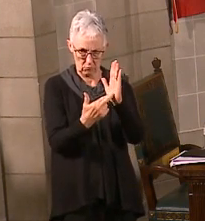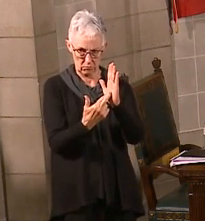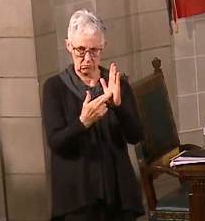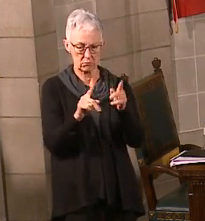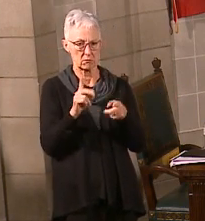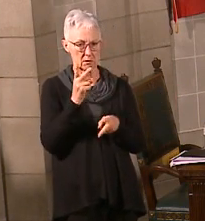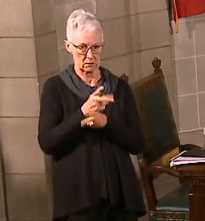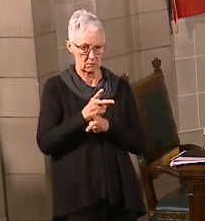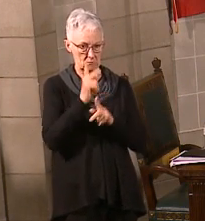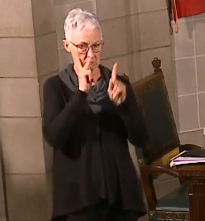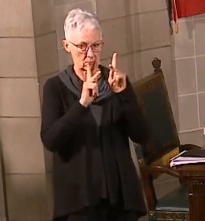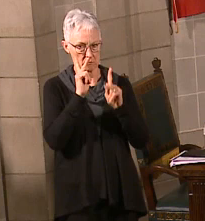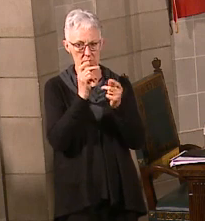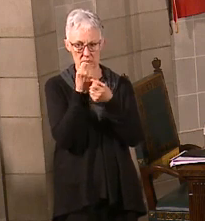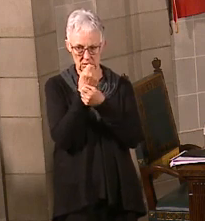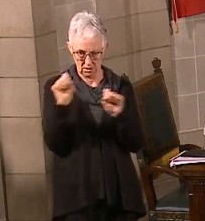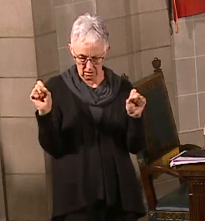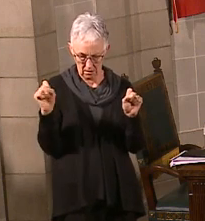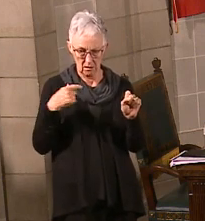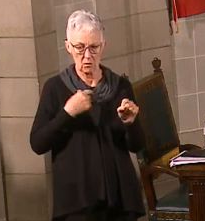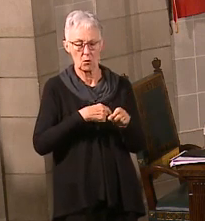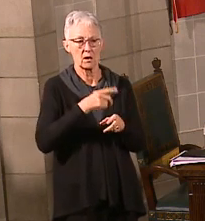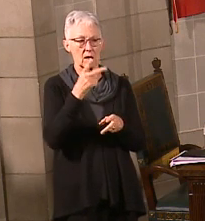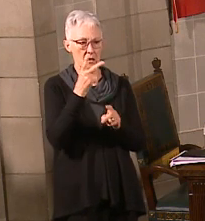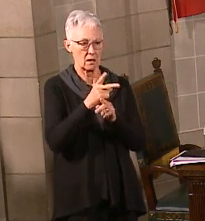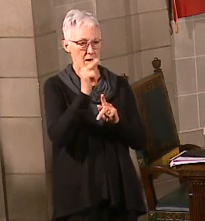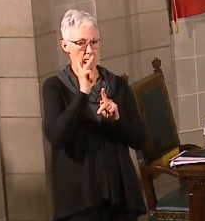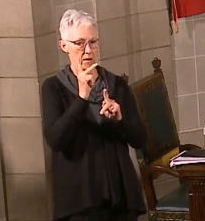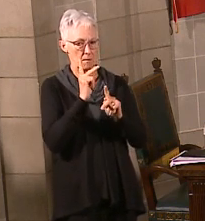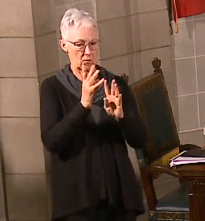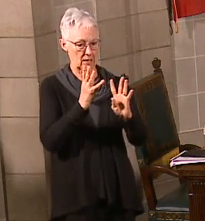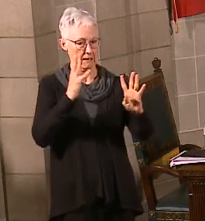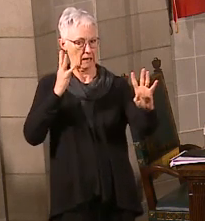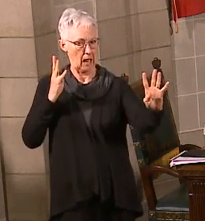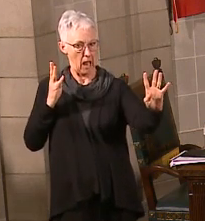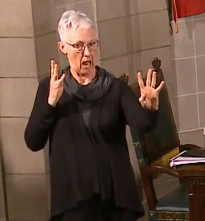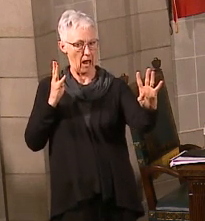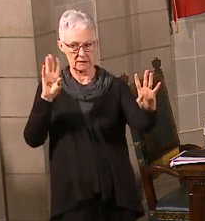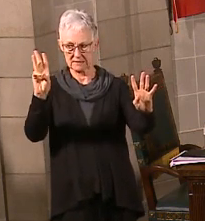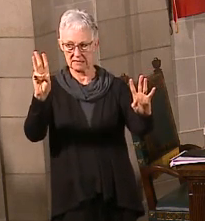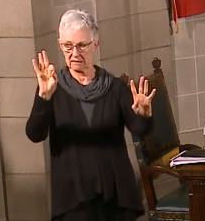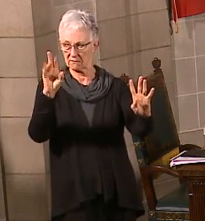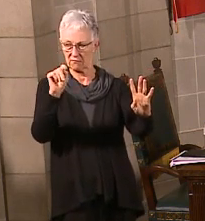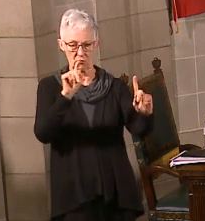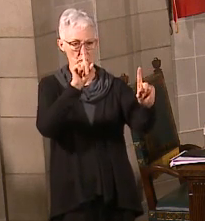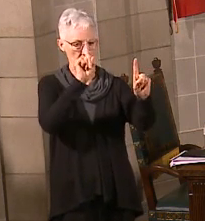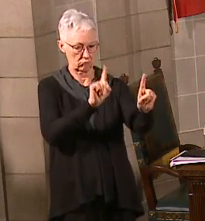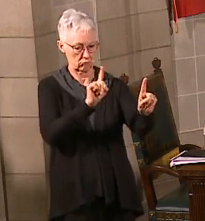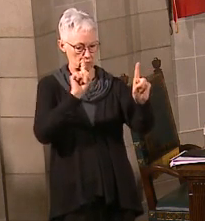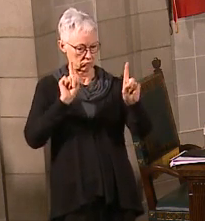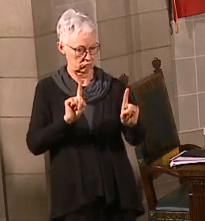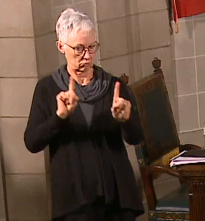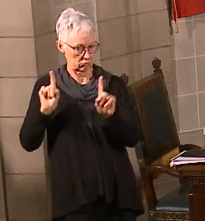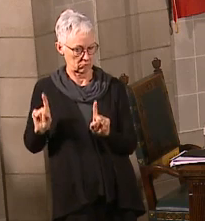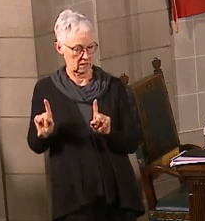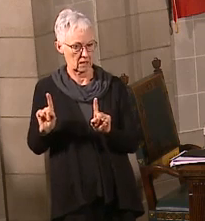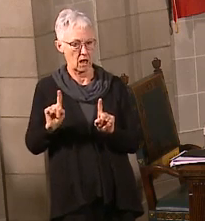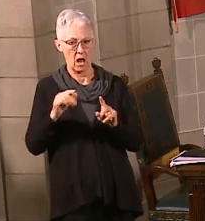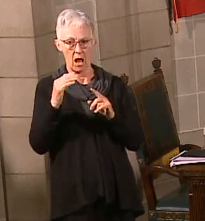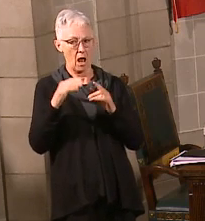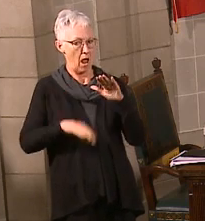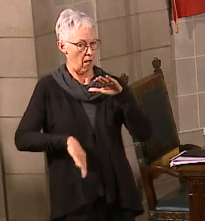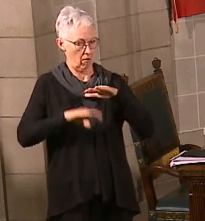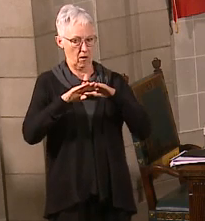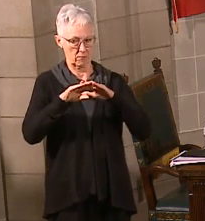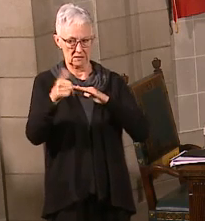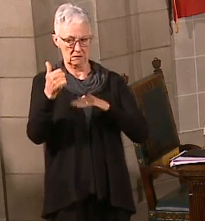can, we do the 6 feet distance, no more than 10 in a room. And if you can't resolve your